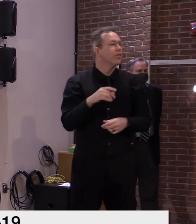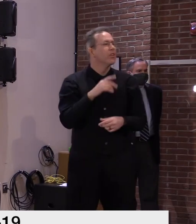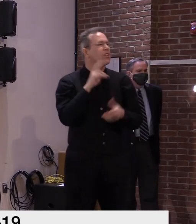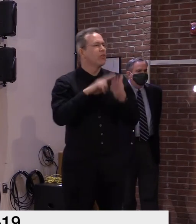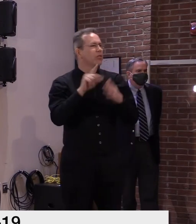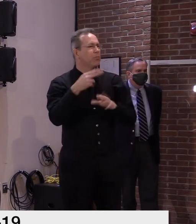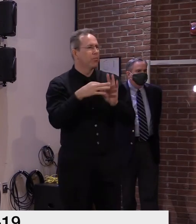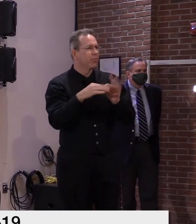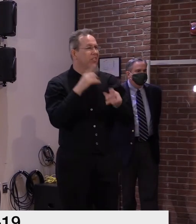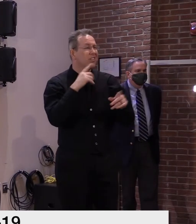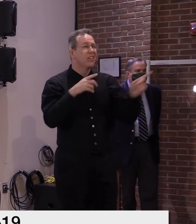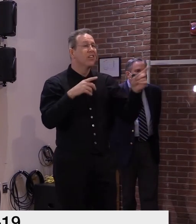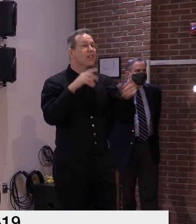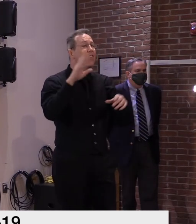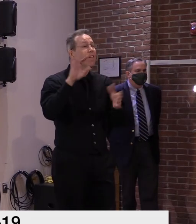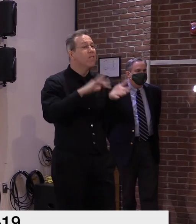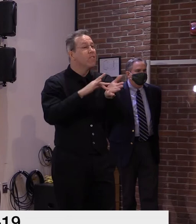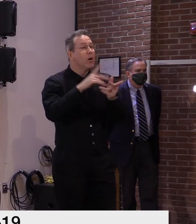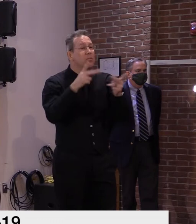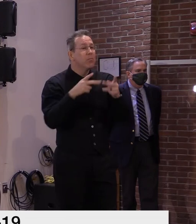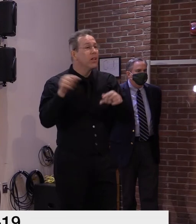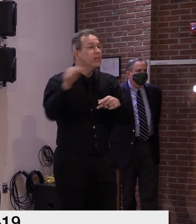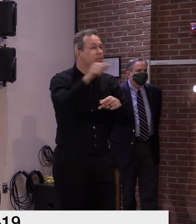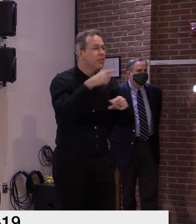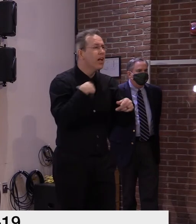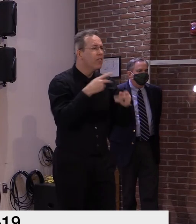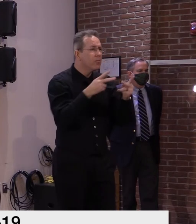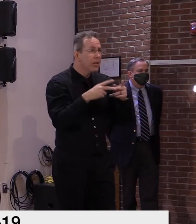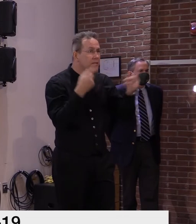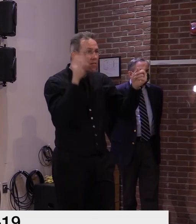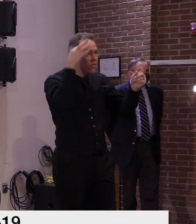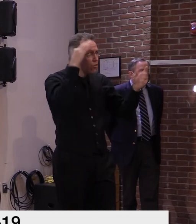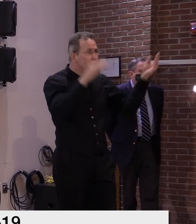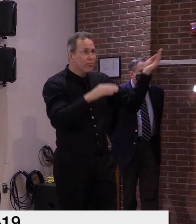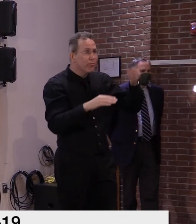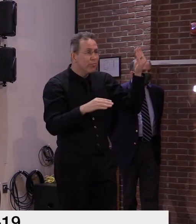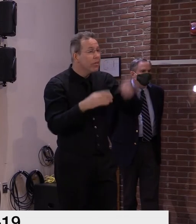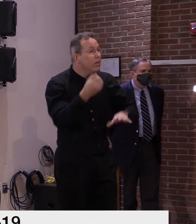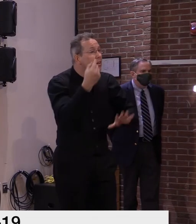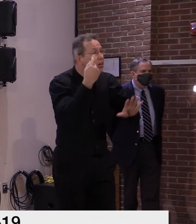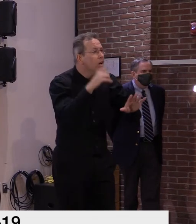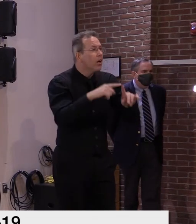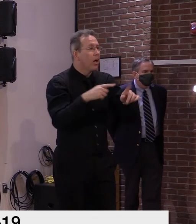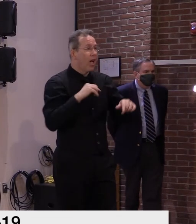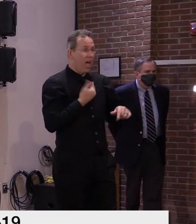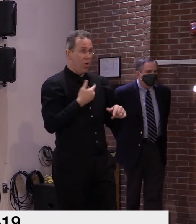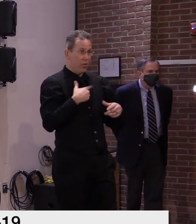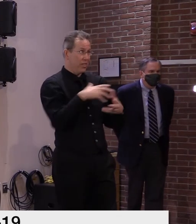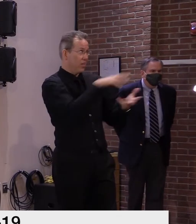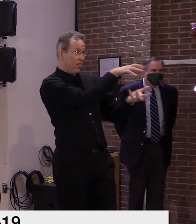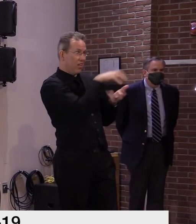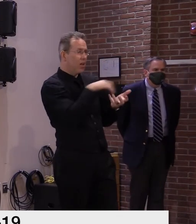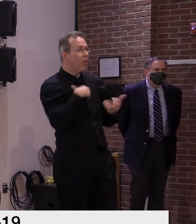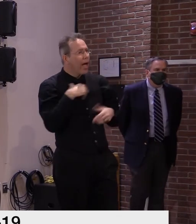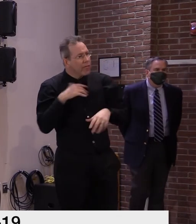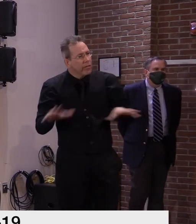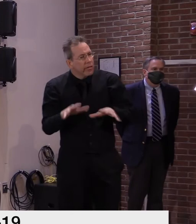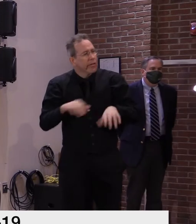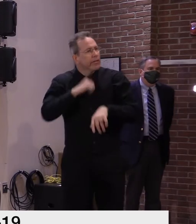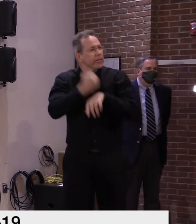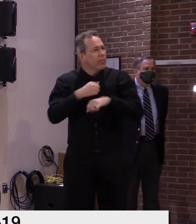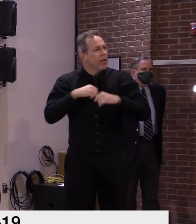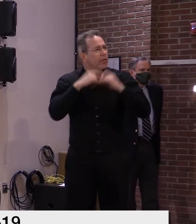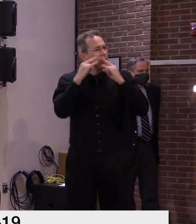we're going to have a 1,000 a dose pop-up in Washington County that's going to be run through Kinney's. So